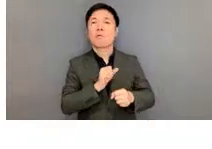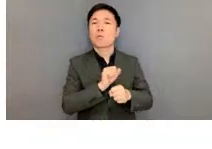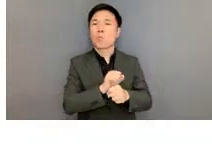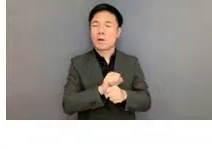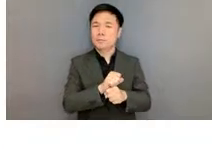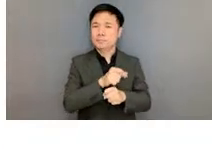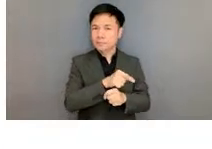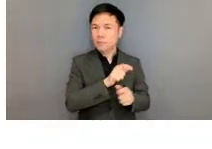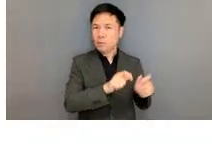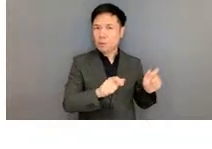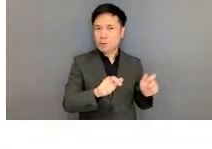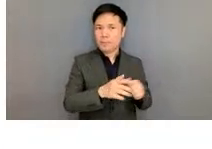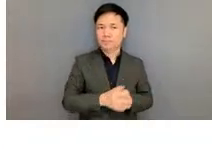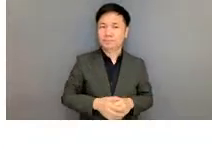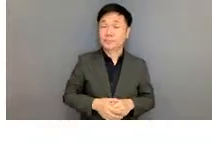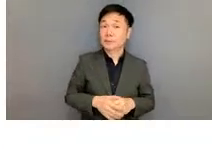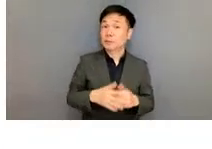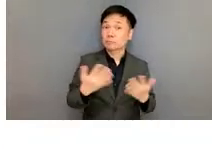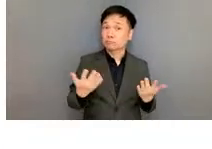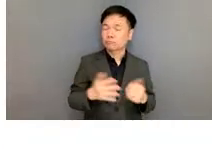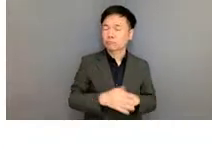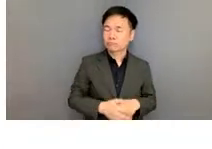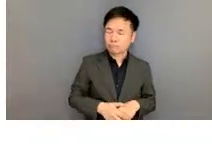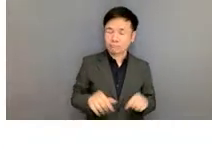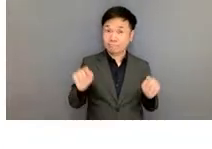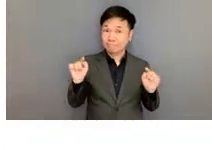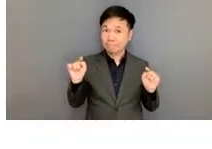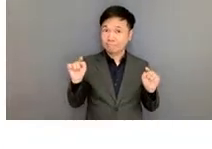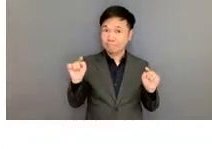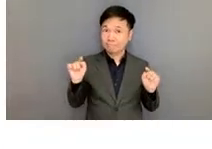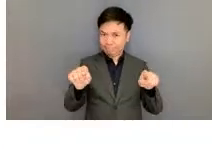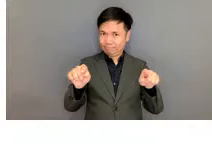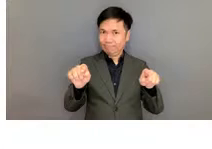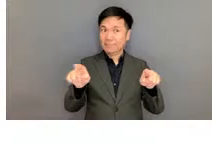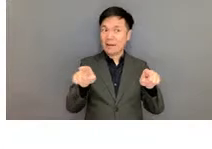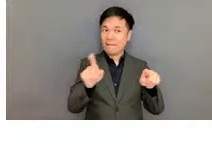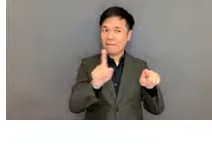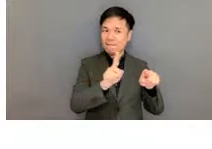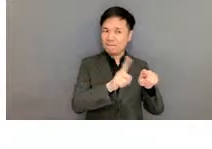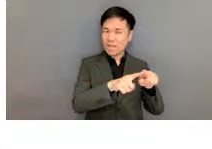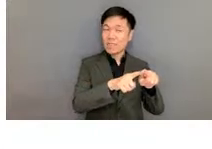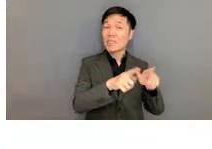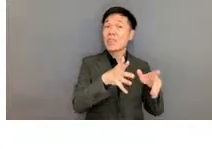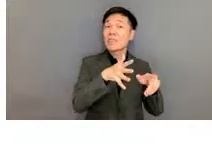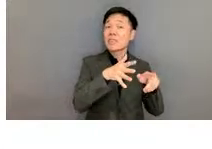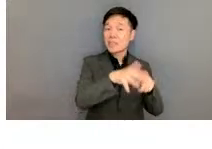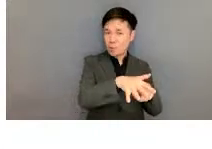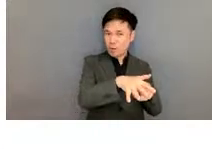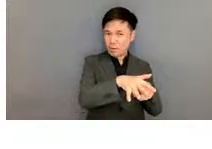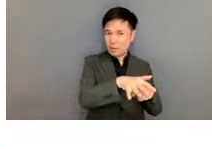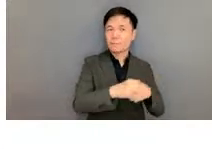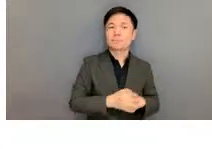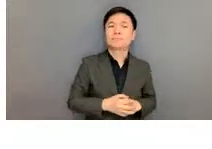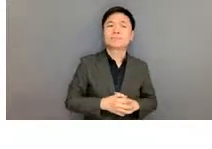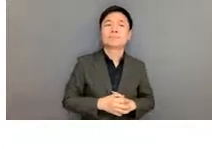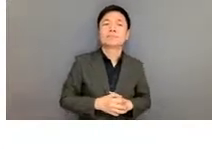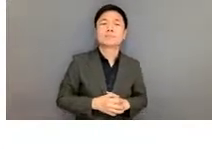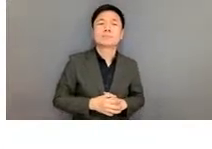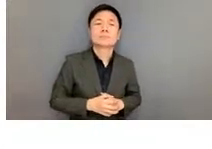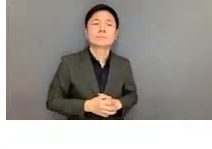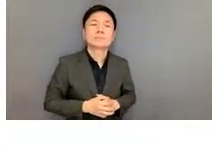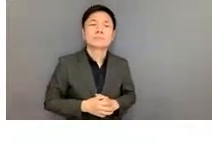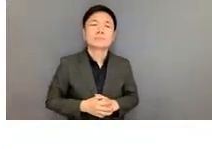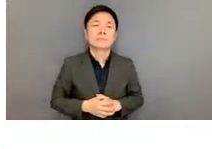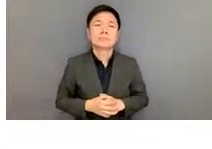terms of the 2 tracks? In terms of the integrated aspect, we would like to see that gender